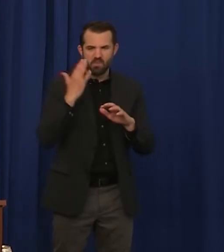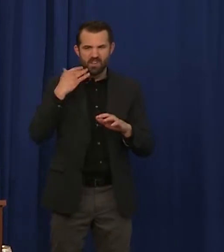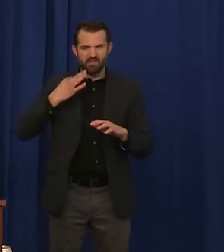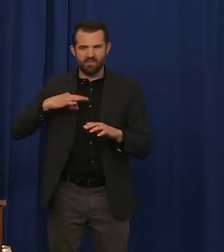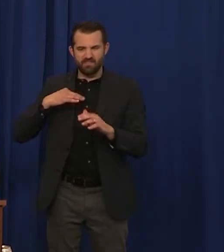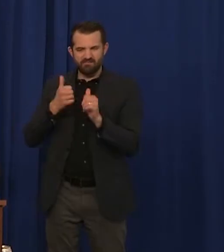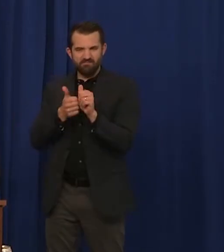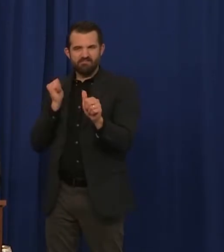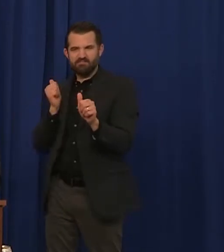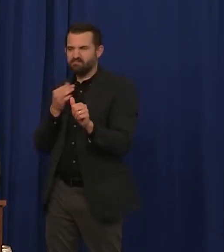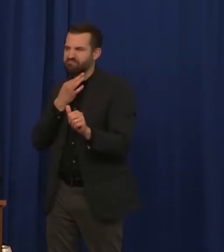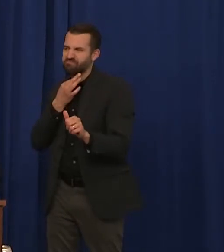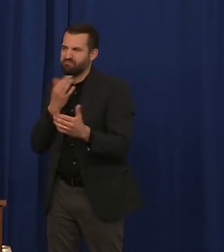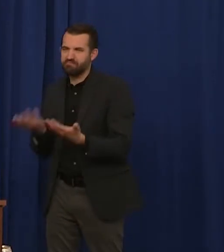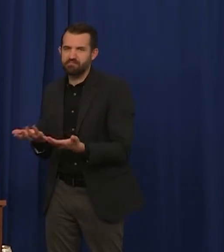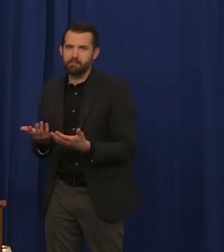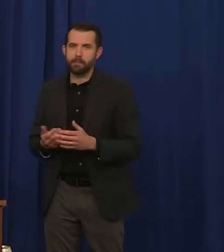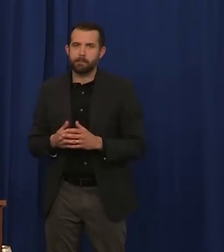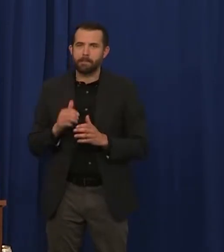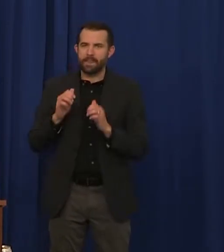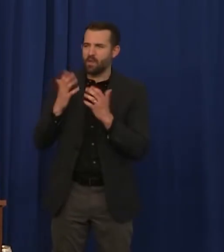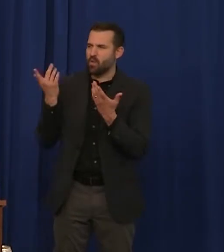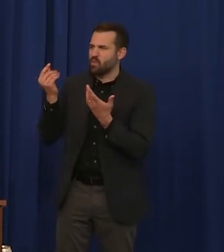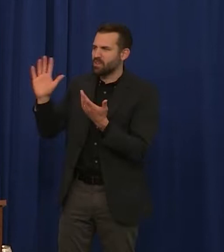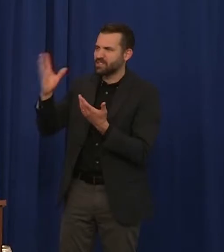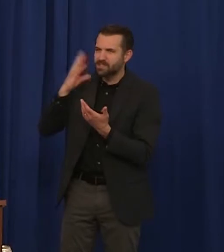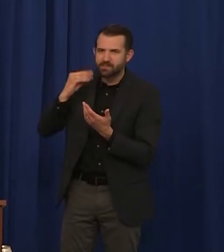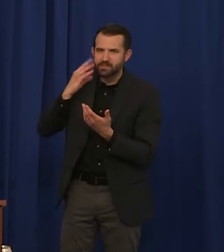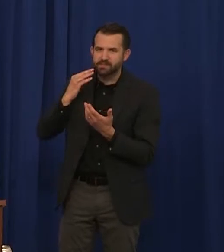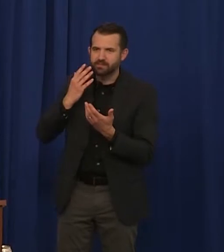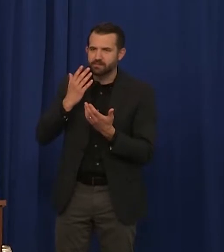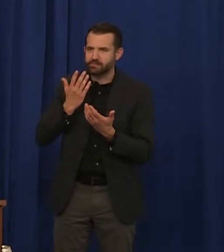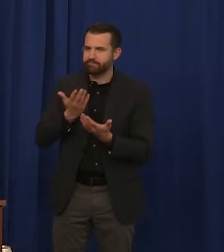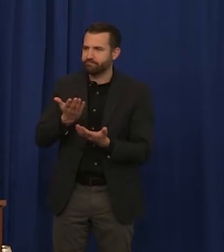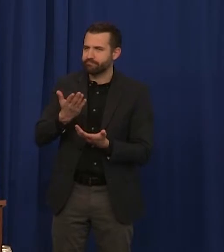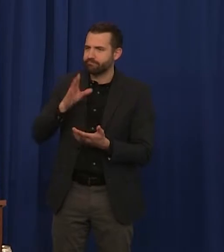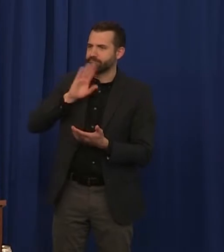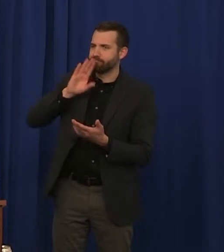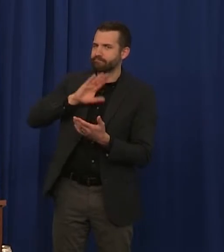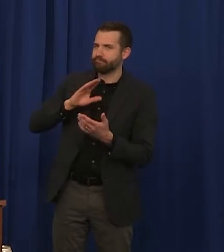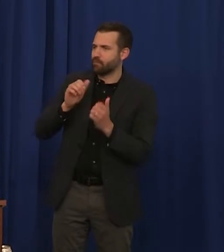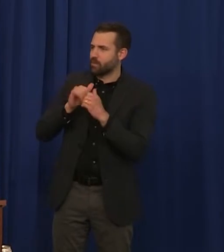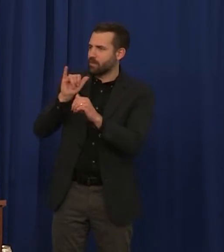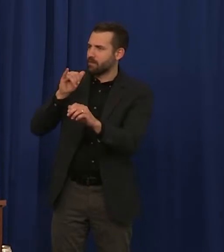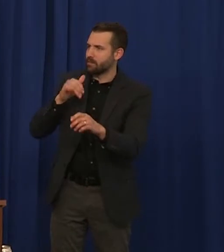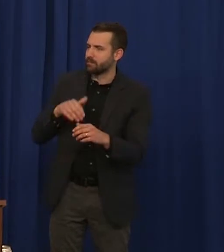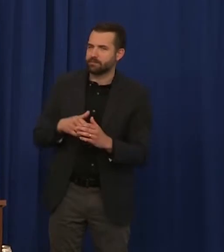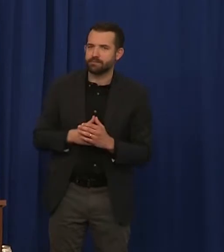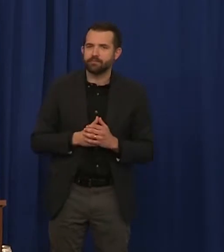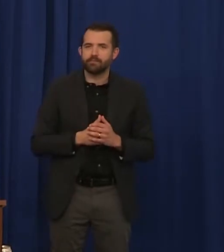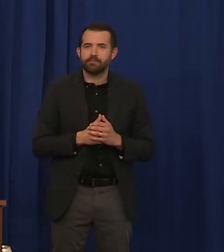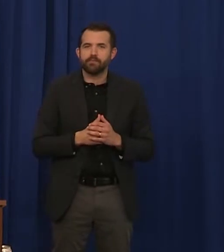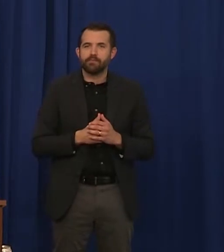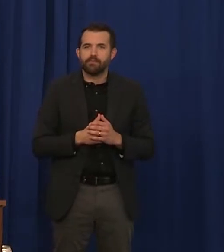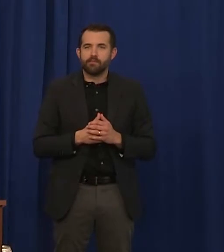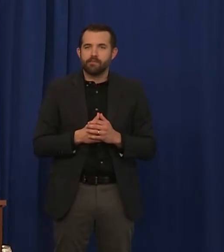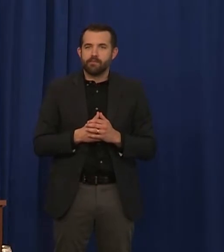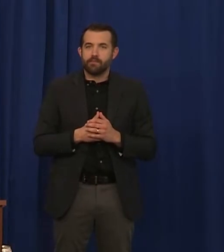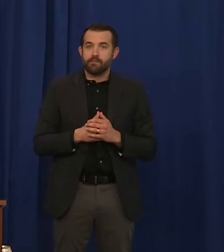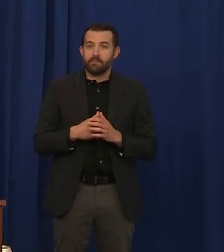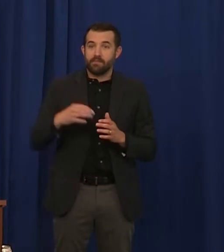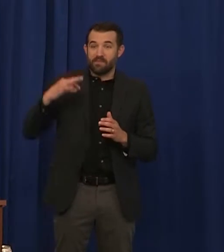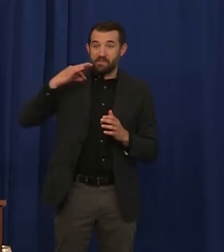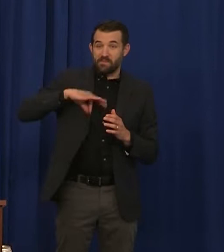the challenges that Maine has faced in trying to get the system up and running? I don't think that Maine has any challenges that